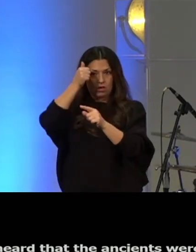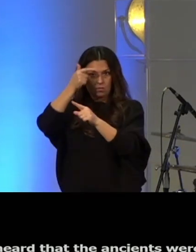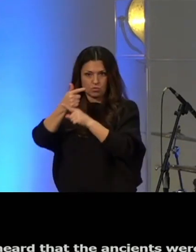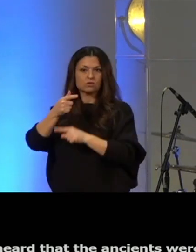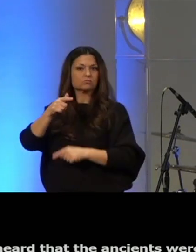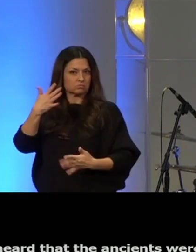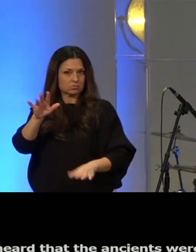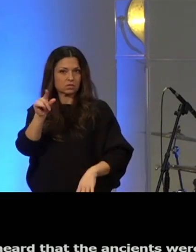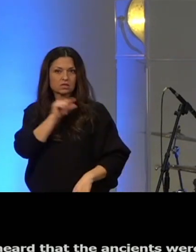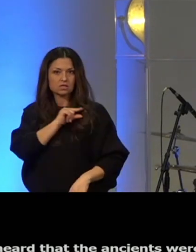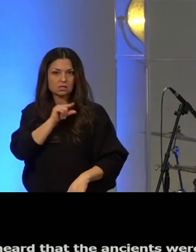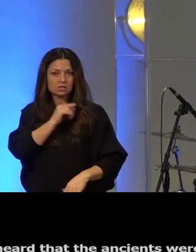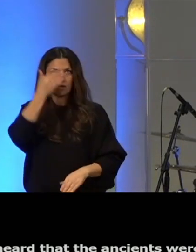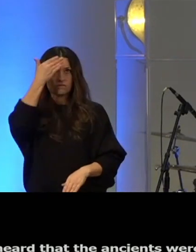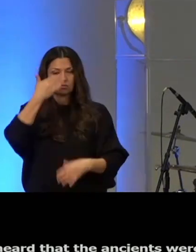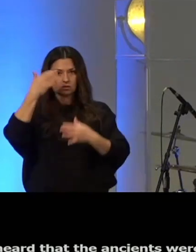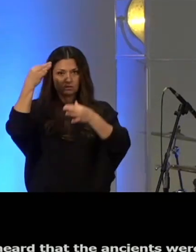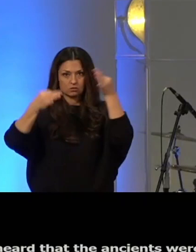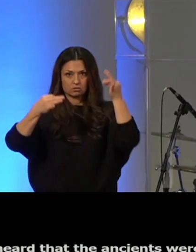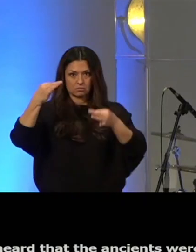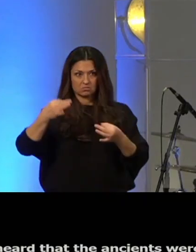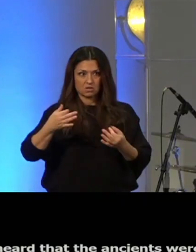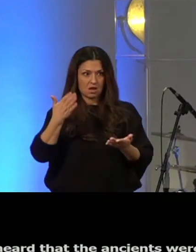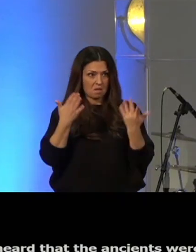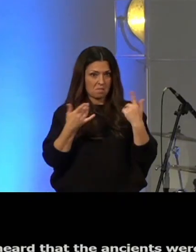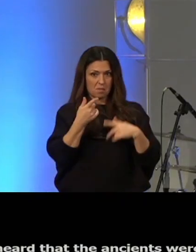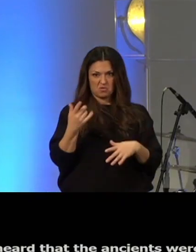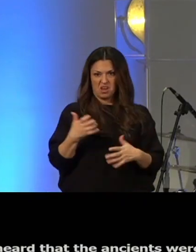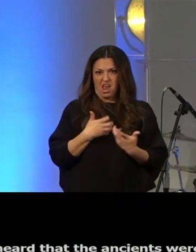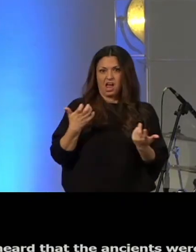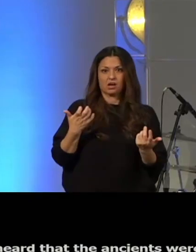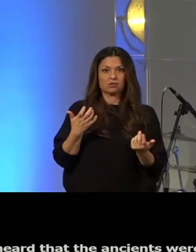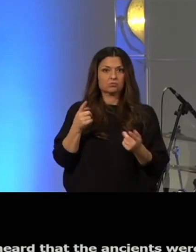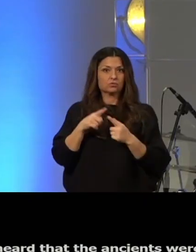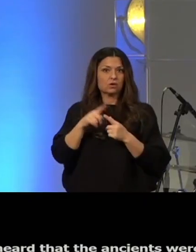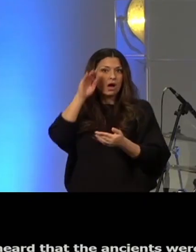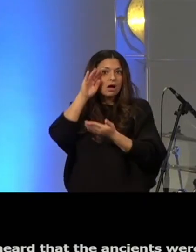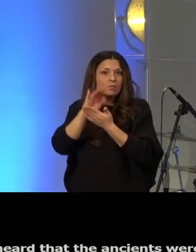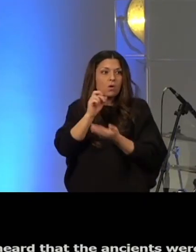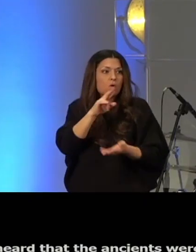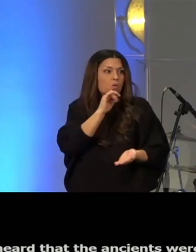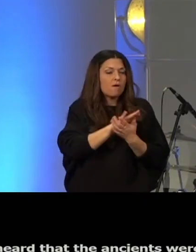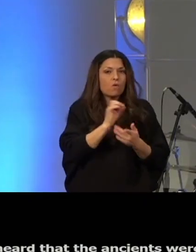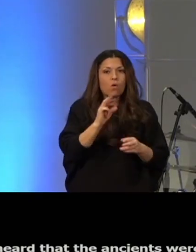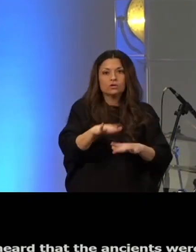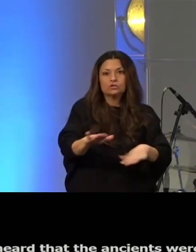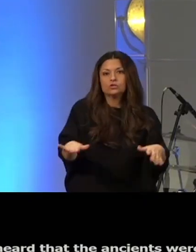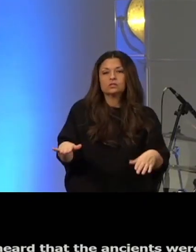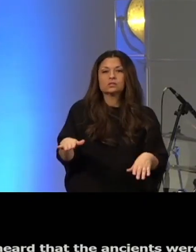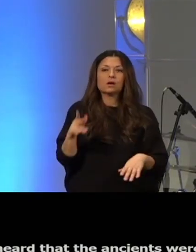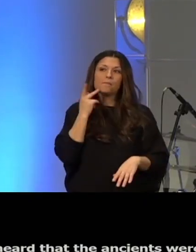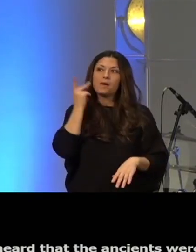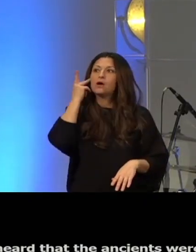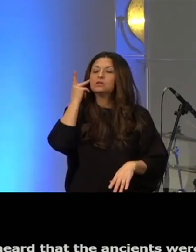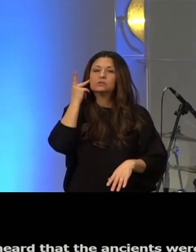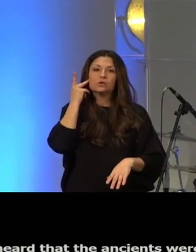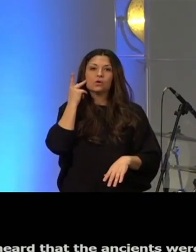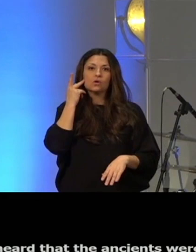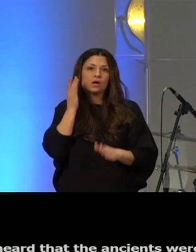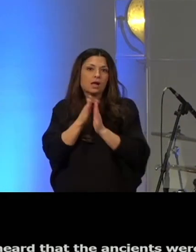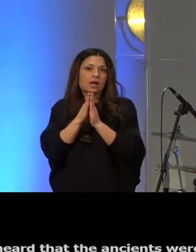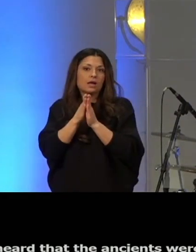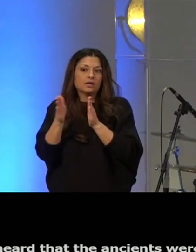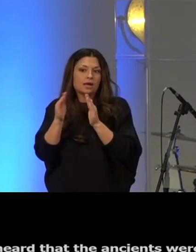been angry with someone without cause? Maybe your spouse, or your children, or your parents, or your neighbor, or maybe even your